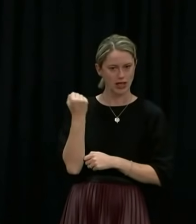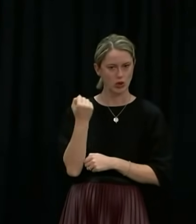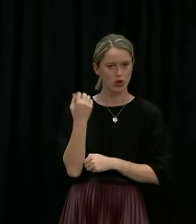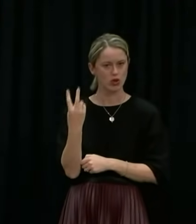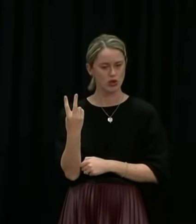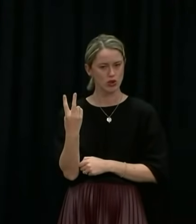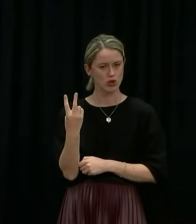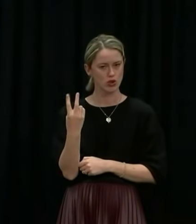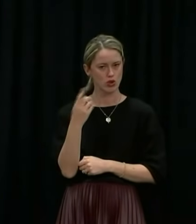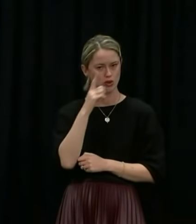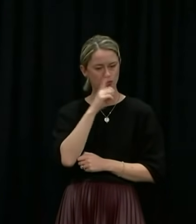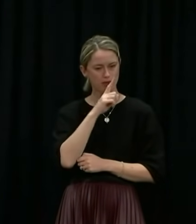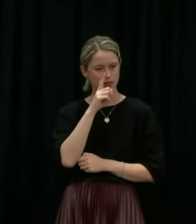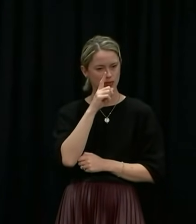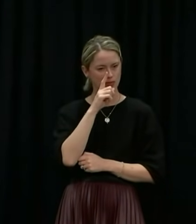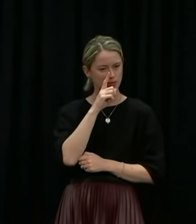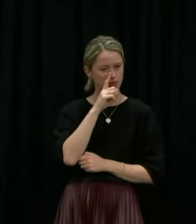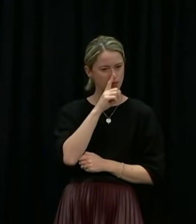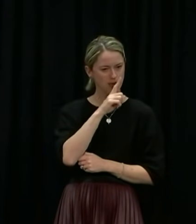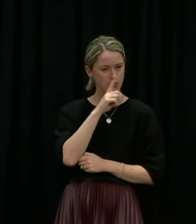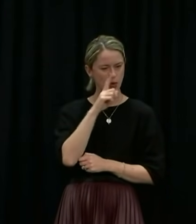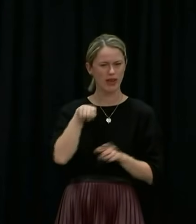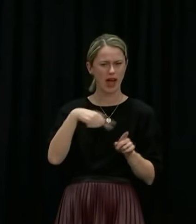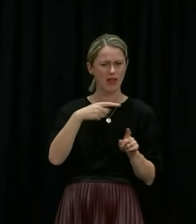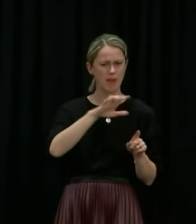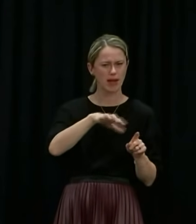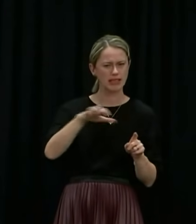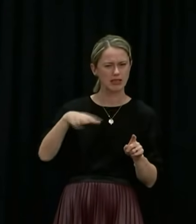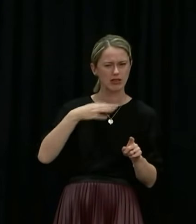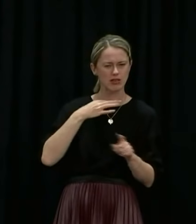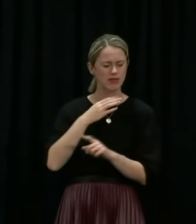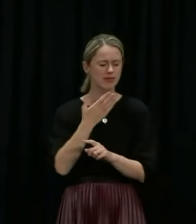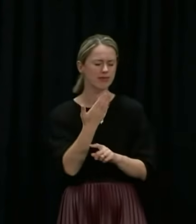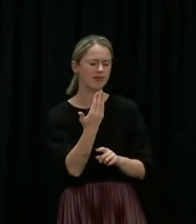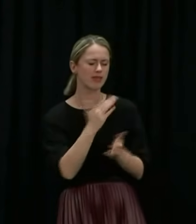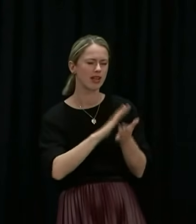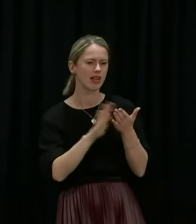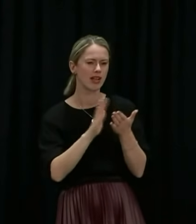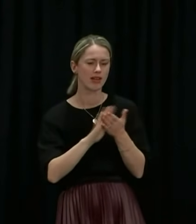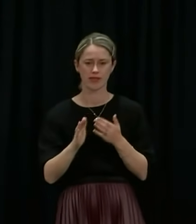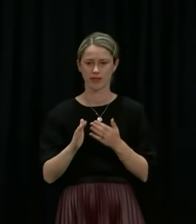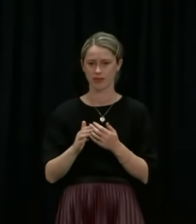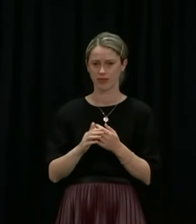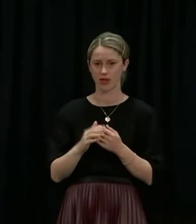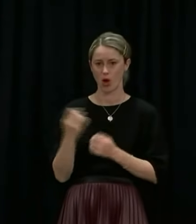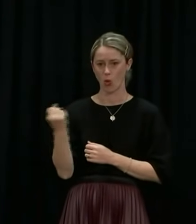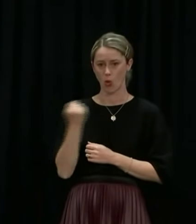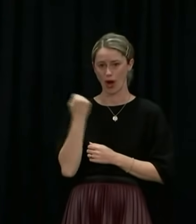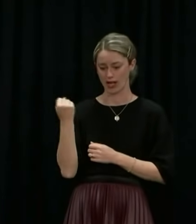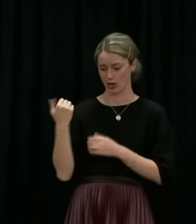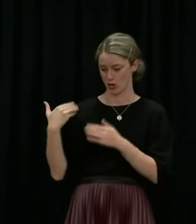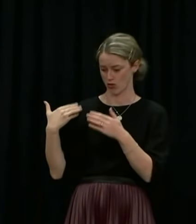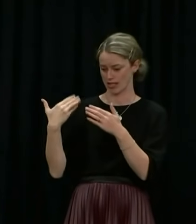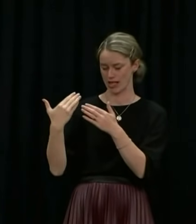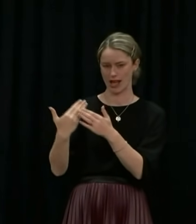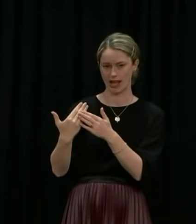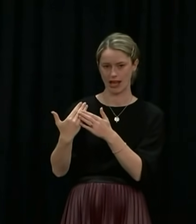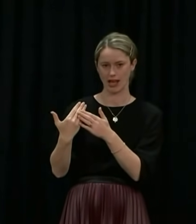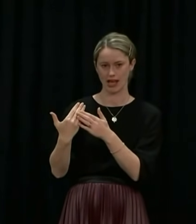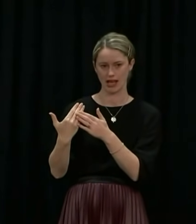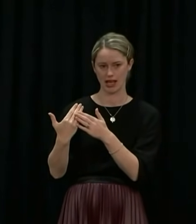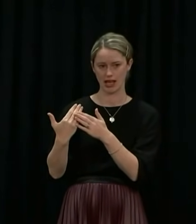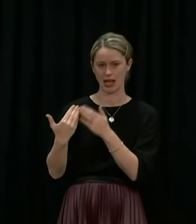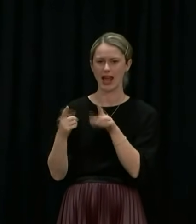that haven't been reported to have COVID-19 cases so far? Sorry, Any new cases in the Waikato over the last couple of days, are they